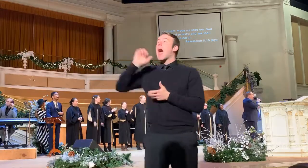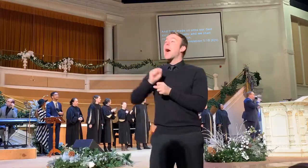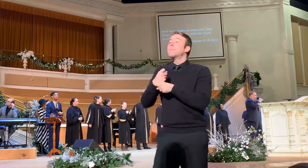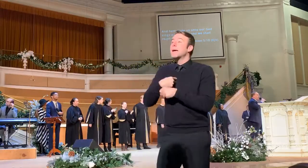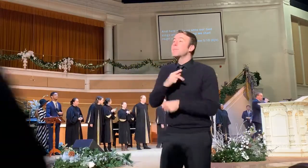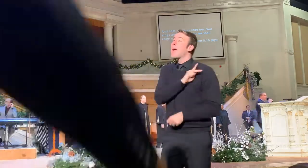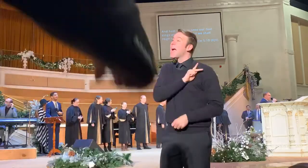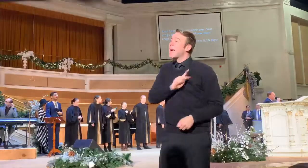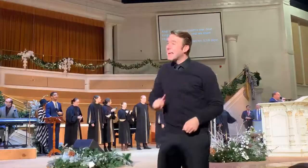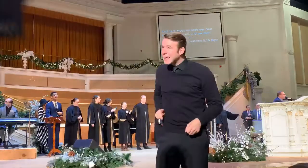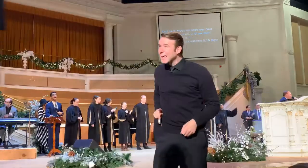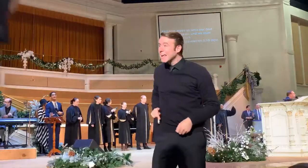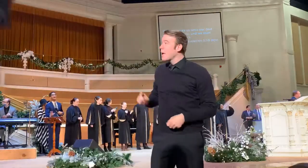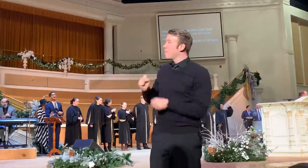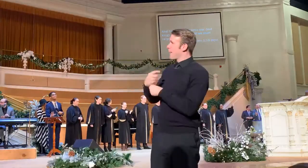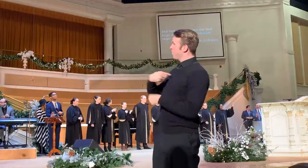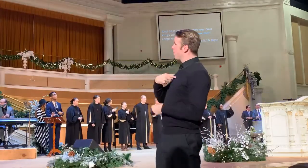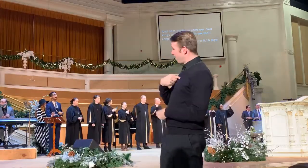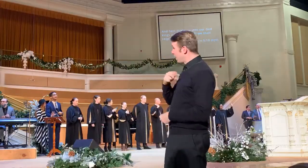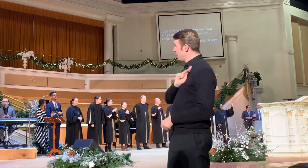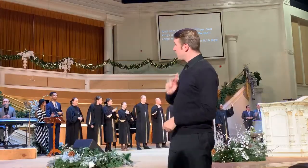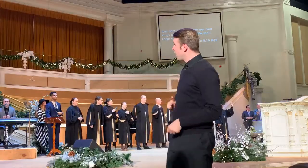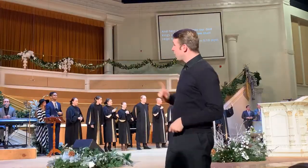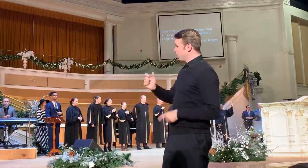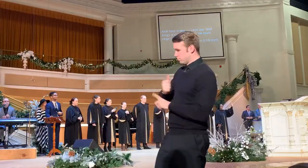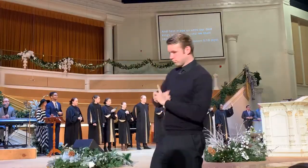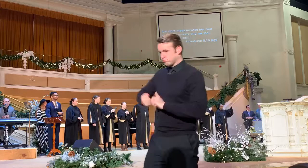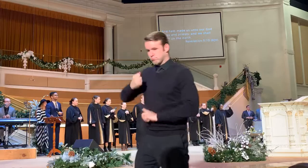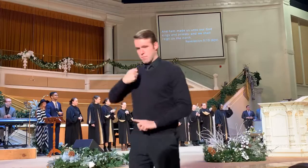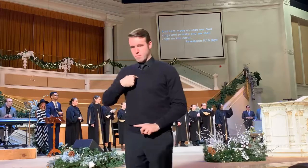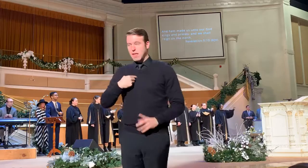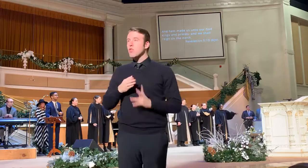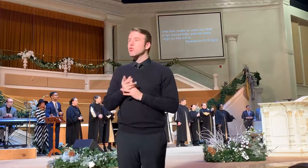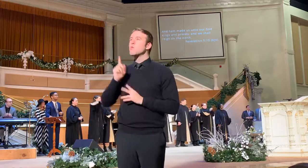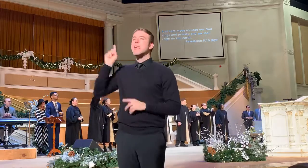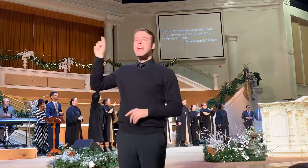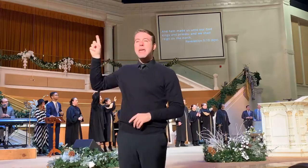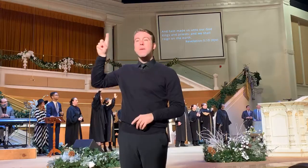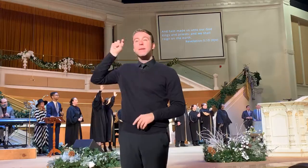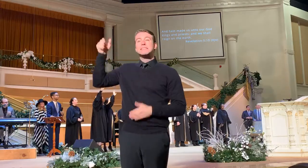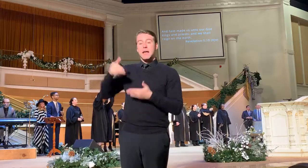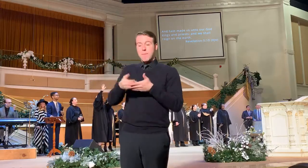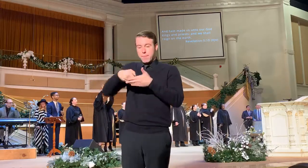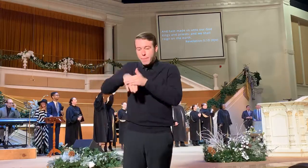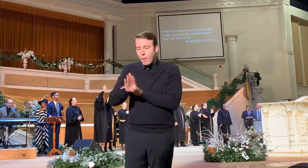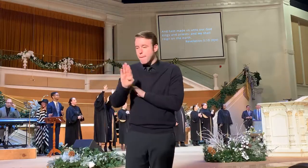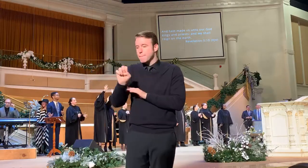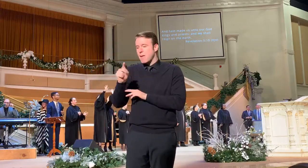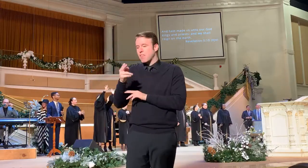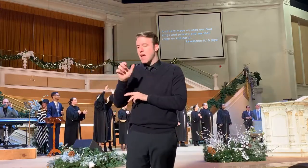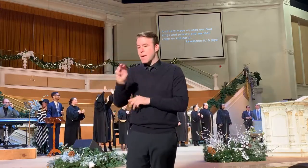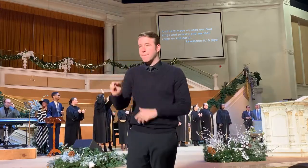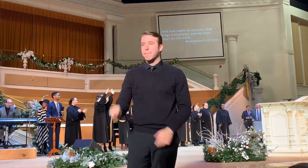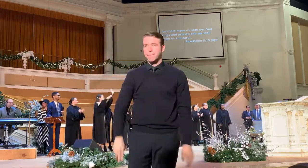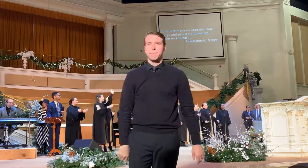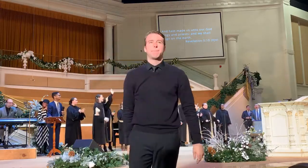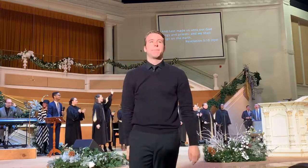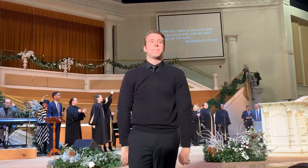king. And me, I'm a king, I'm a priest because of that baby at